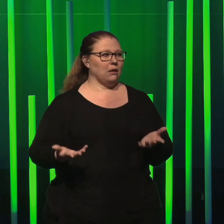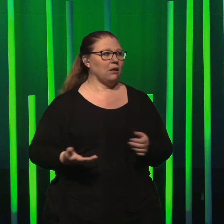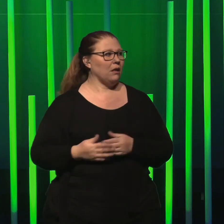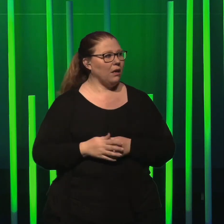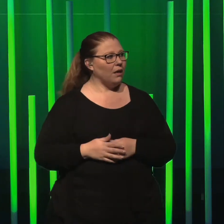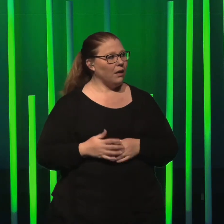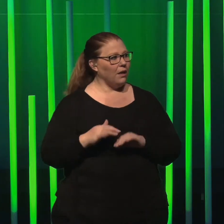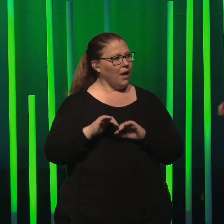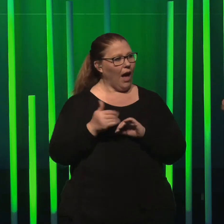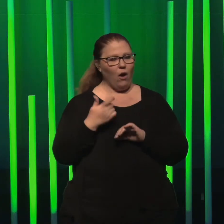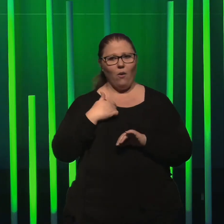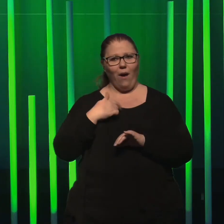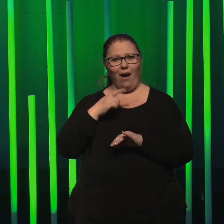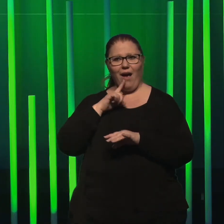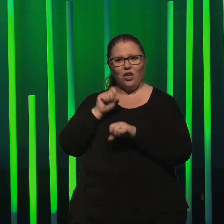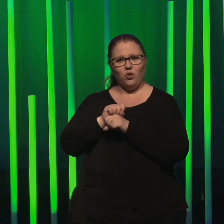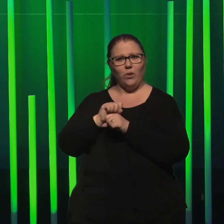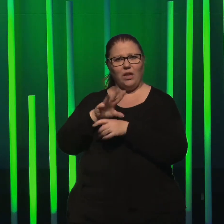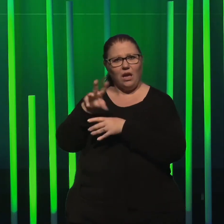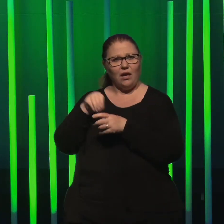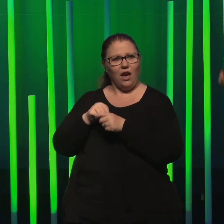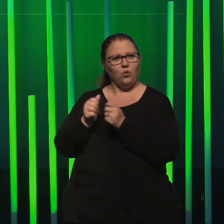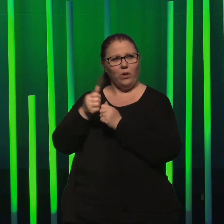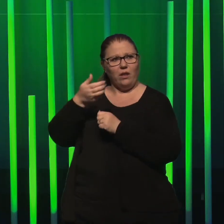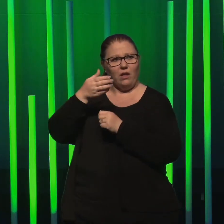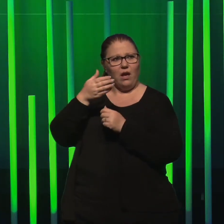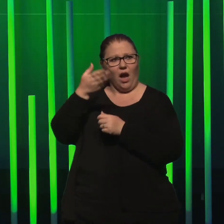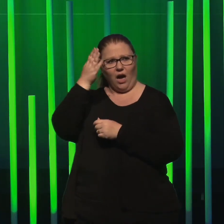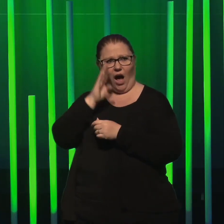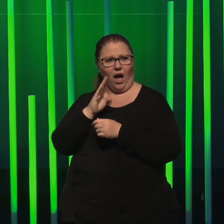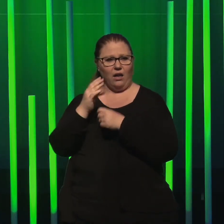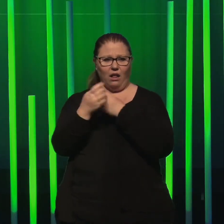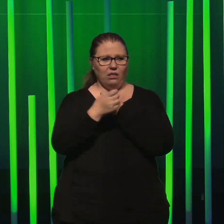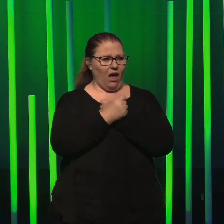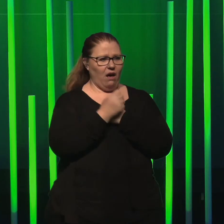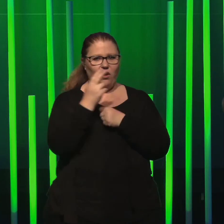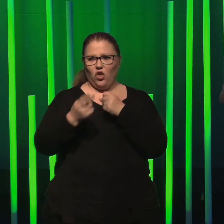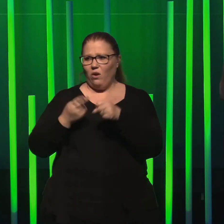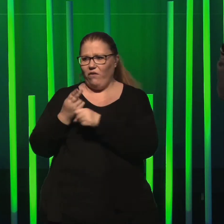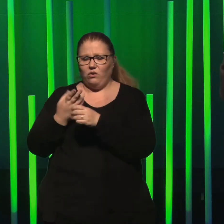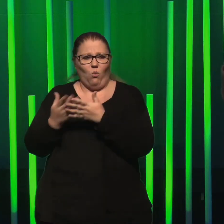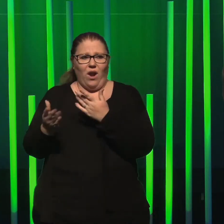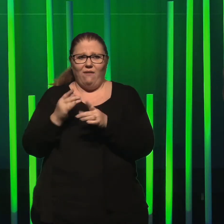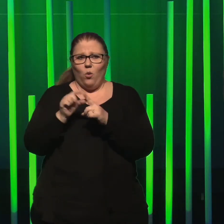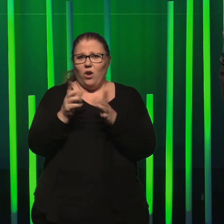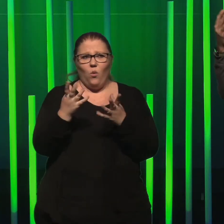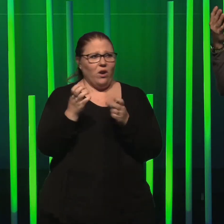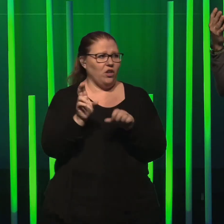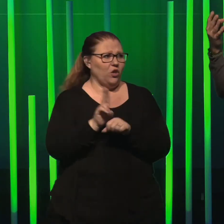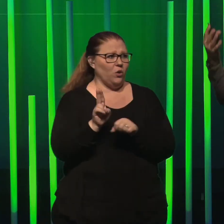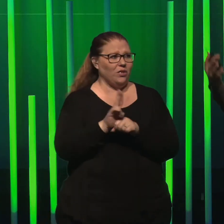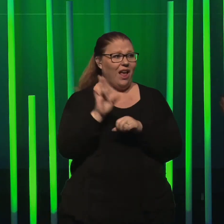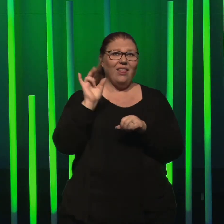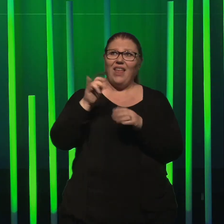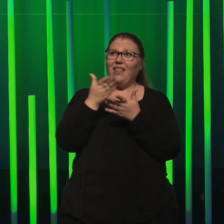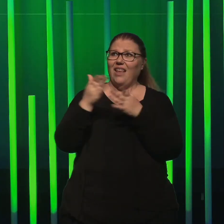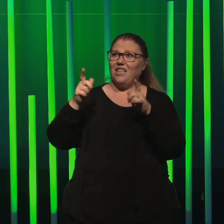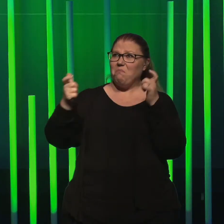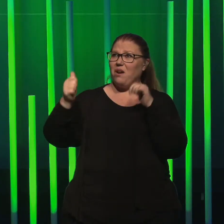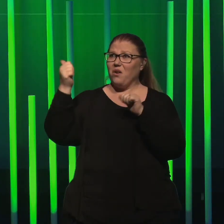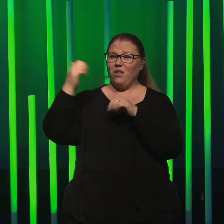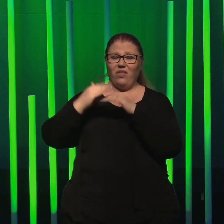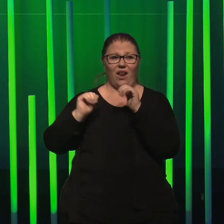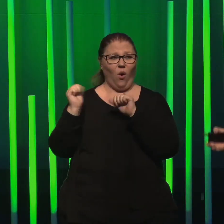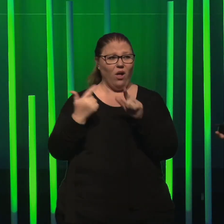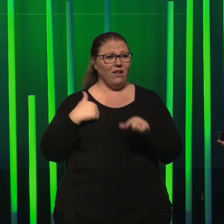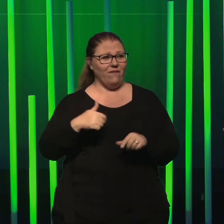actually engage with love, the universe, God, whatever words you like to use, that which is bigger than all of us, sustaining all of us,